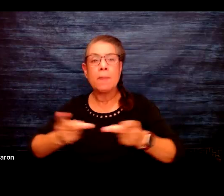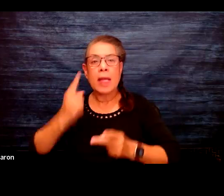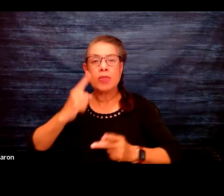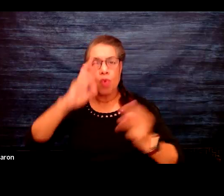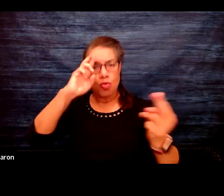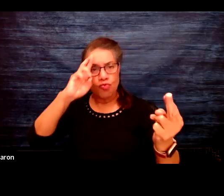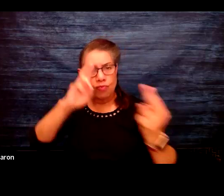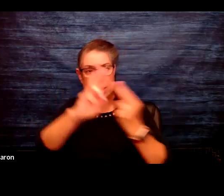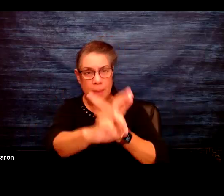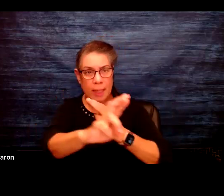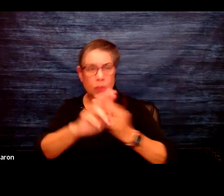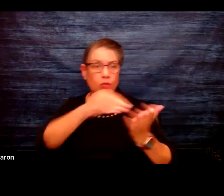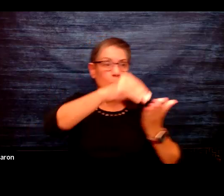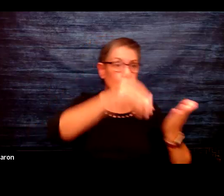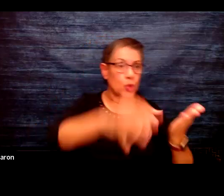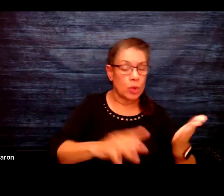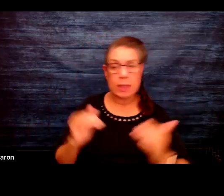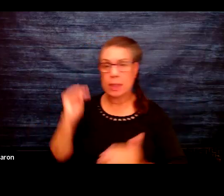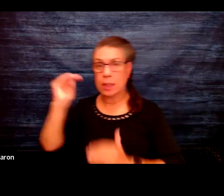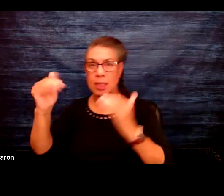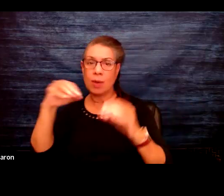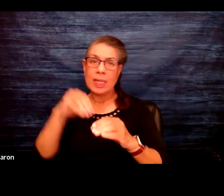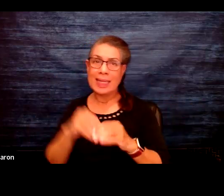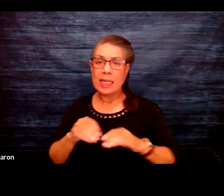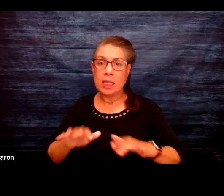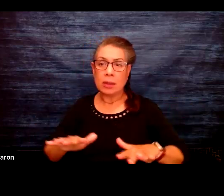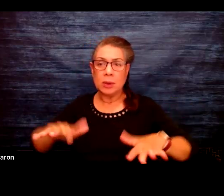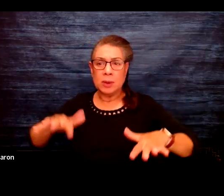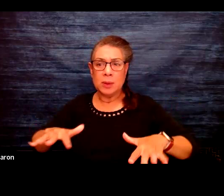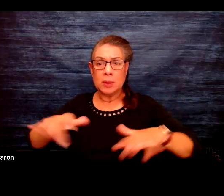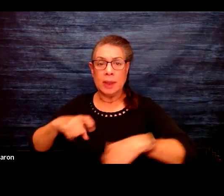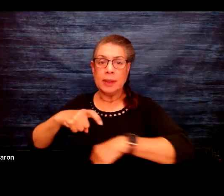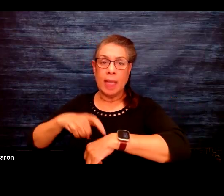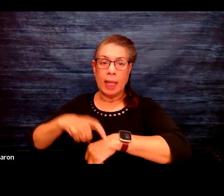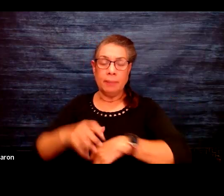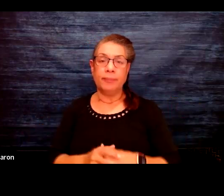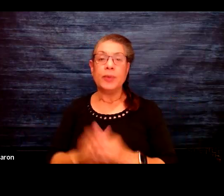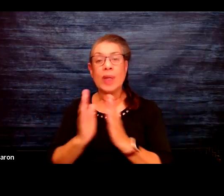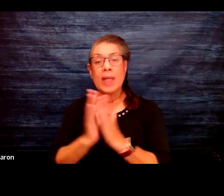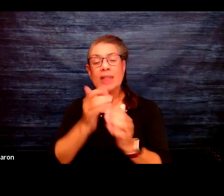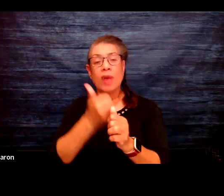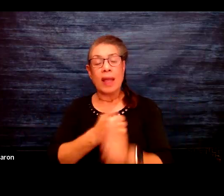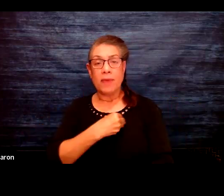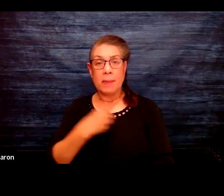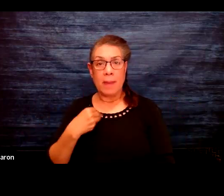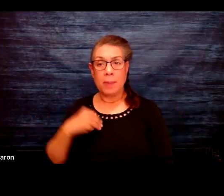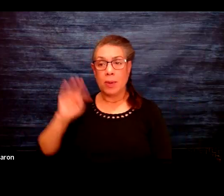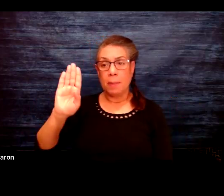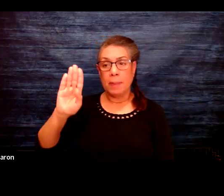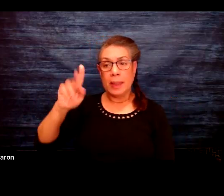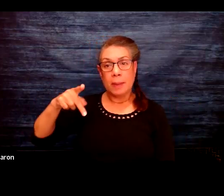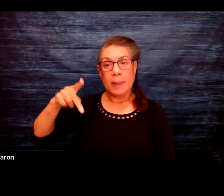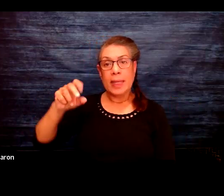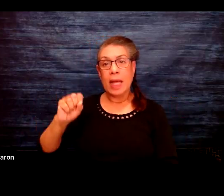for students and adults, particularly in unsettled times. We ask for every member of our BPS